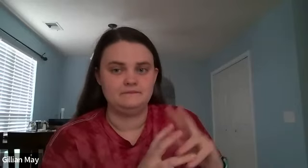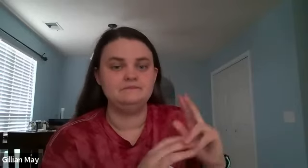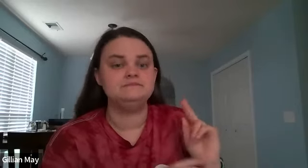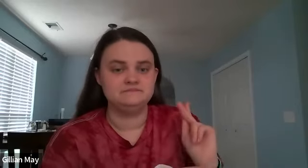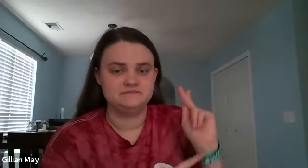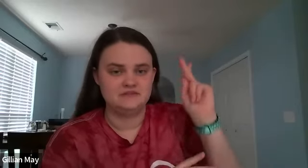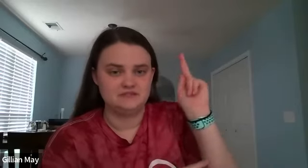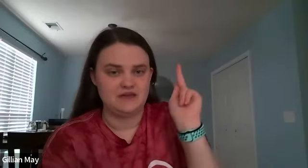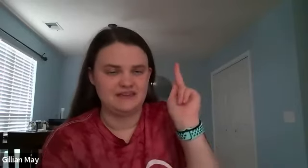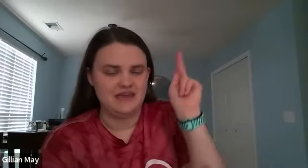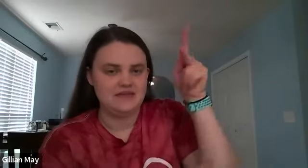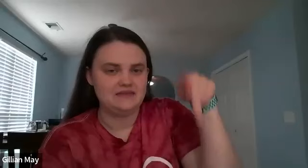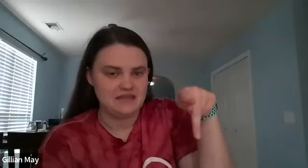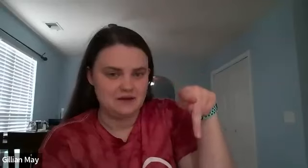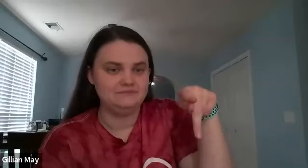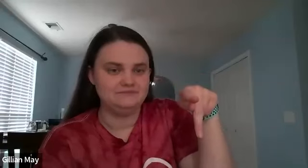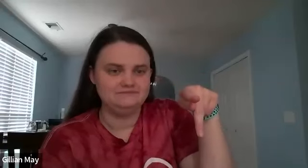Mm-hmm. So that K and then down. Mm-hmm.